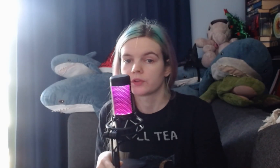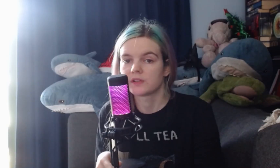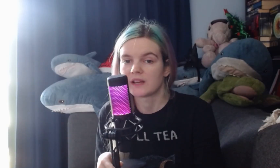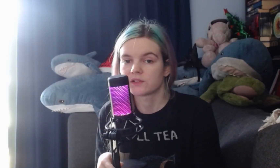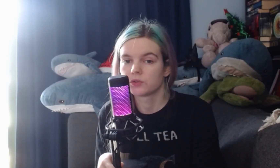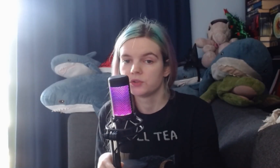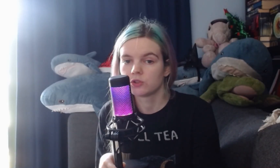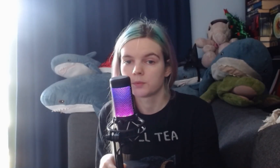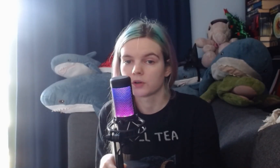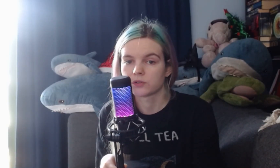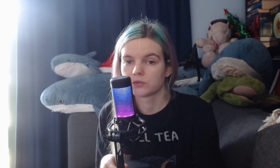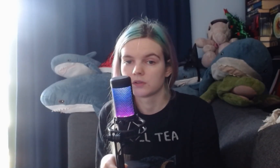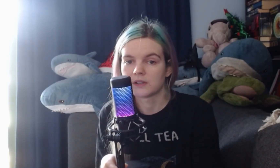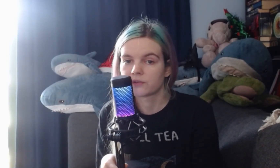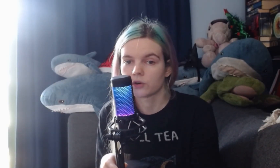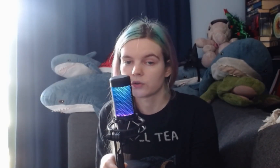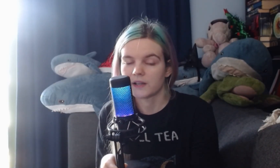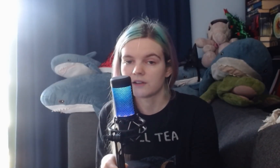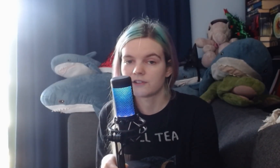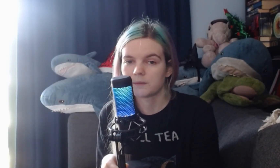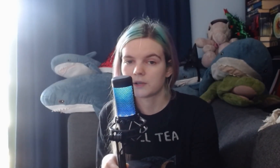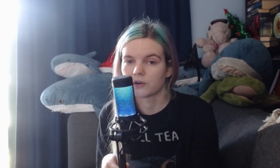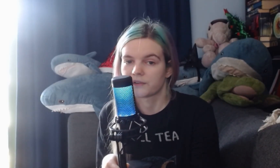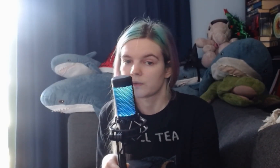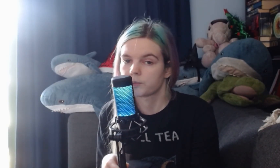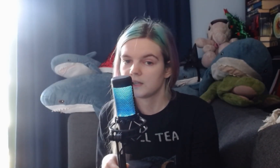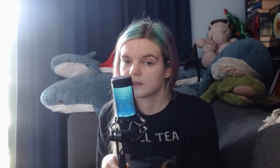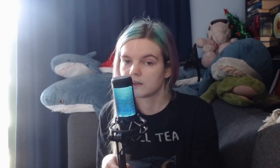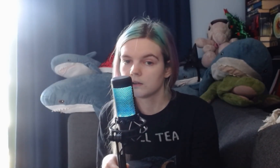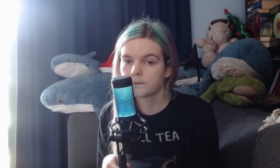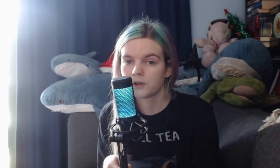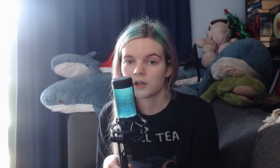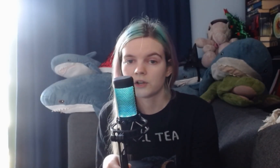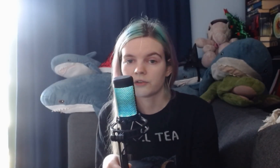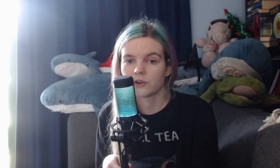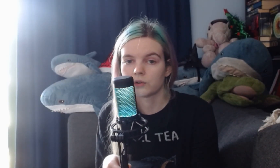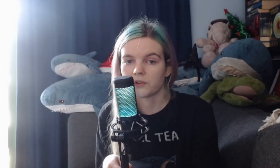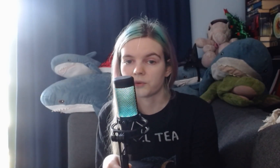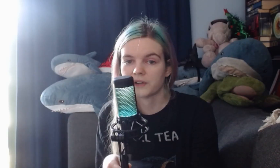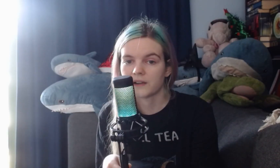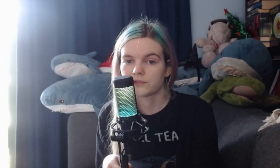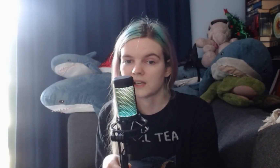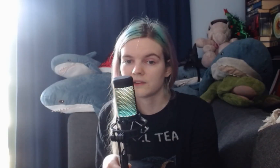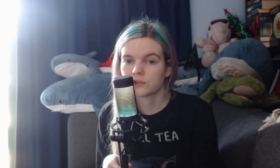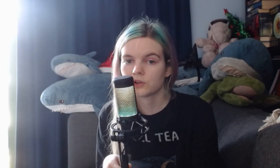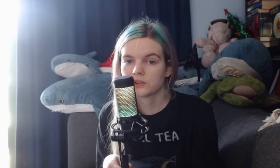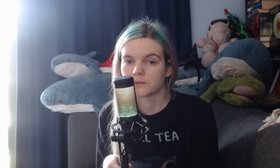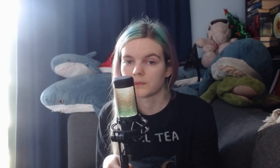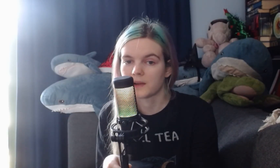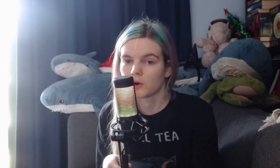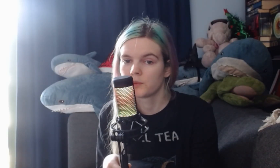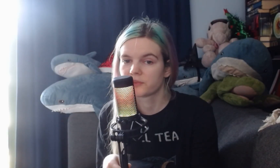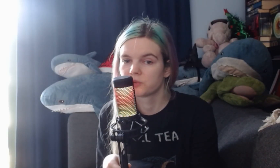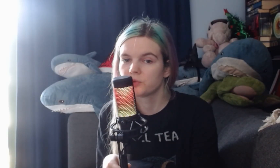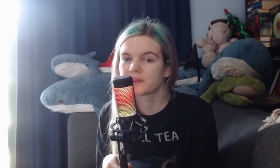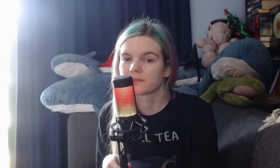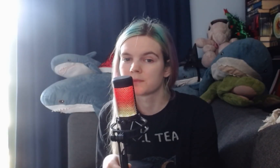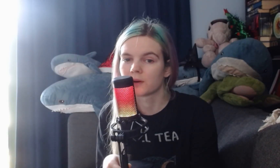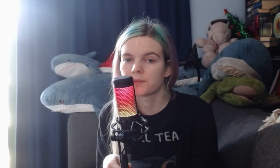that to YouTube or to the Discord or anything because that would be illegal. So this was kind of, again, forgotten. I promised to do something about it, but I